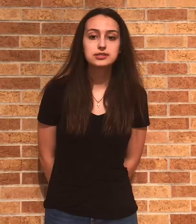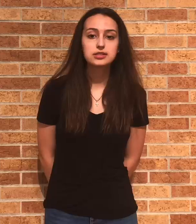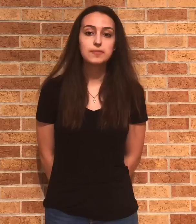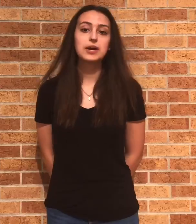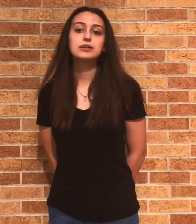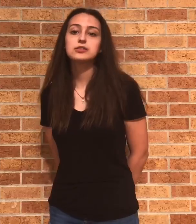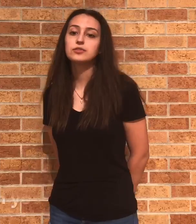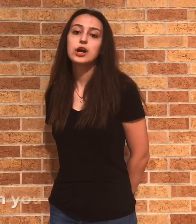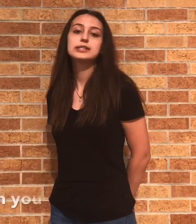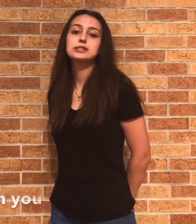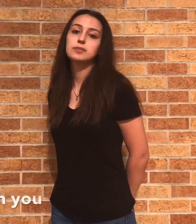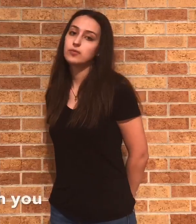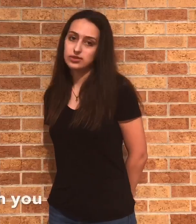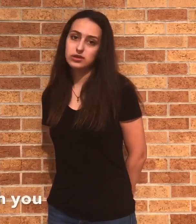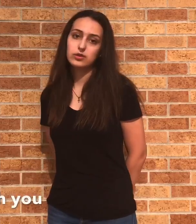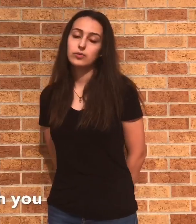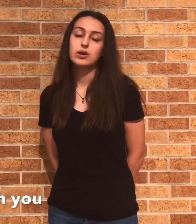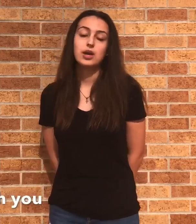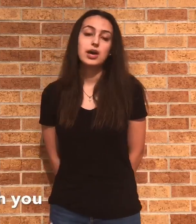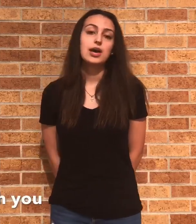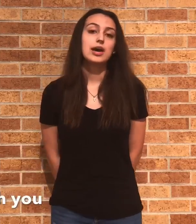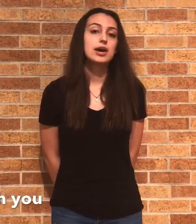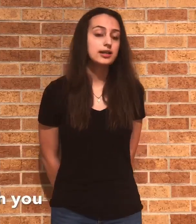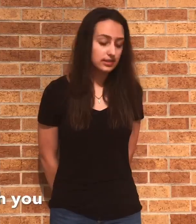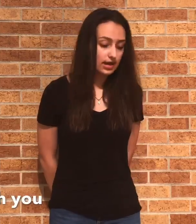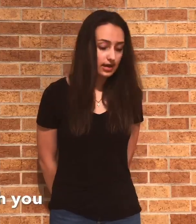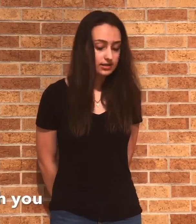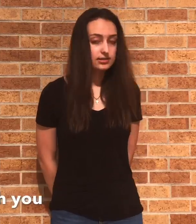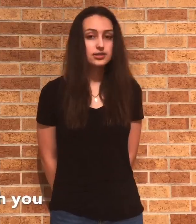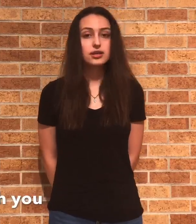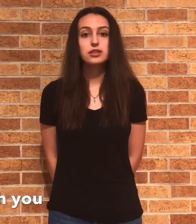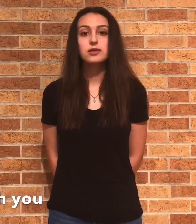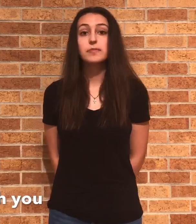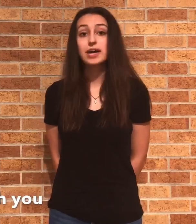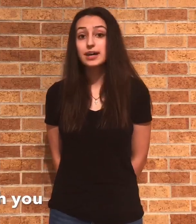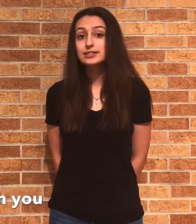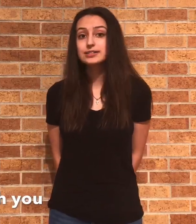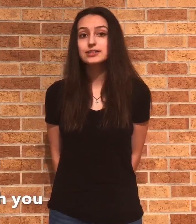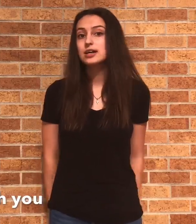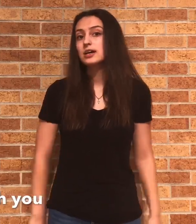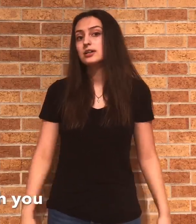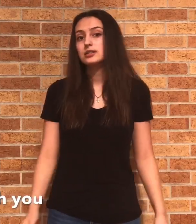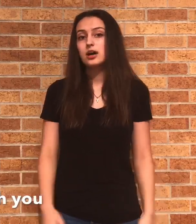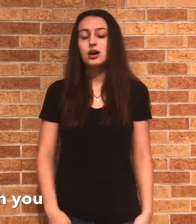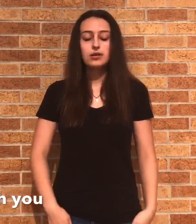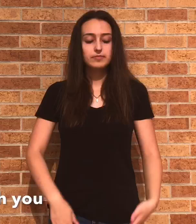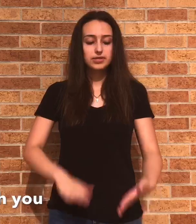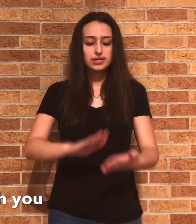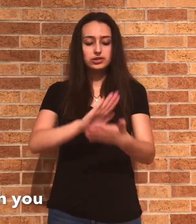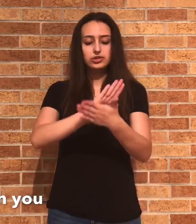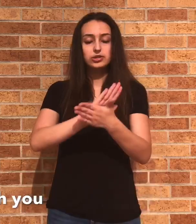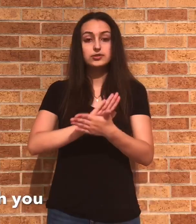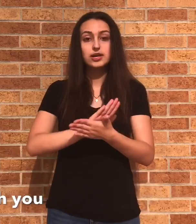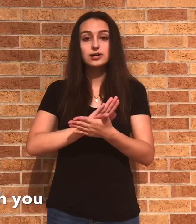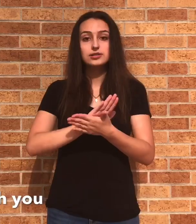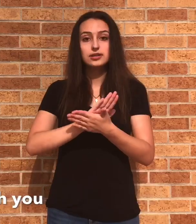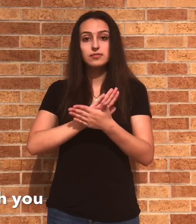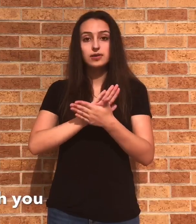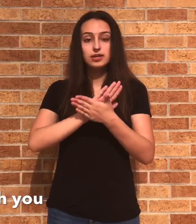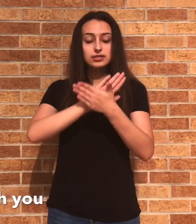The peace of Christ be with you. And that's the peace. It's actually two signs. It's